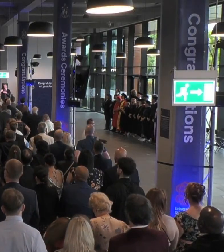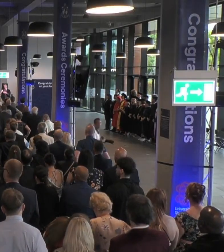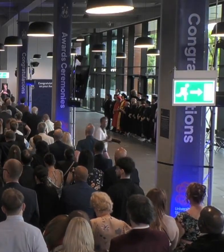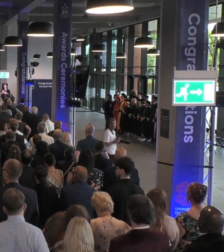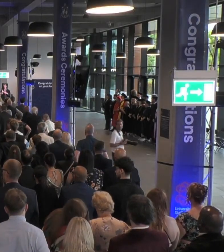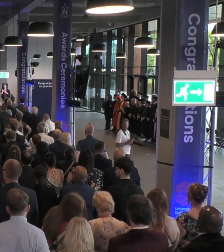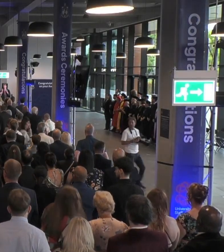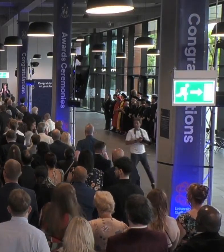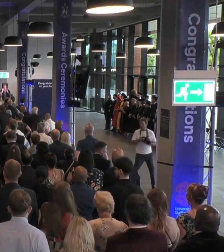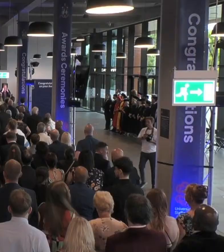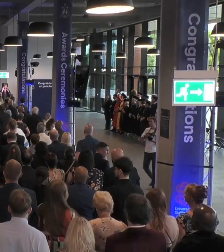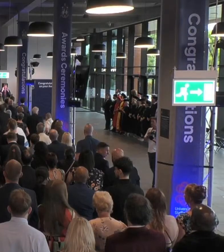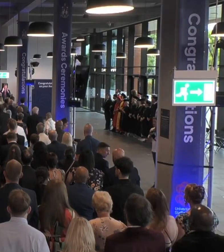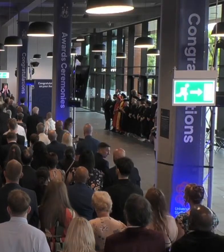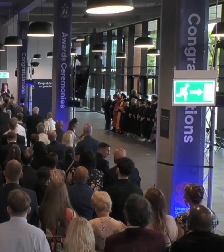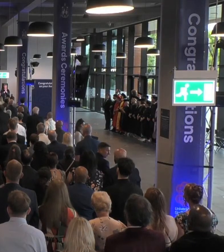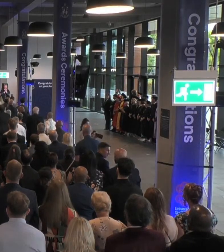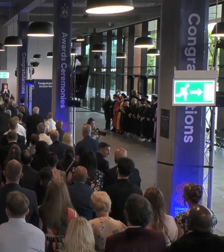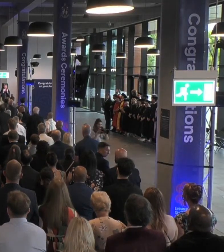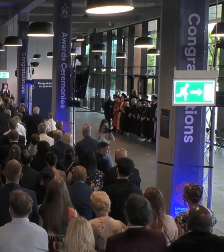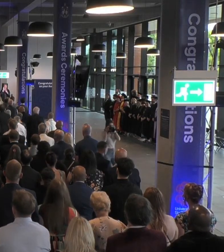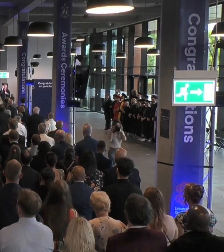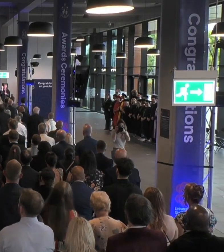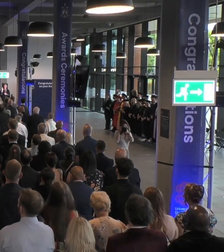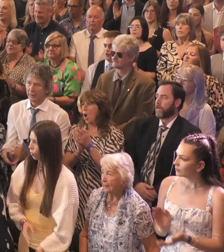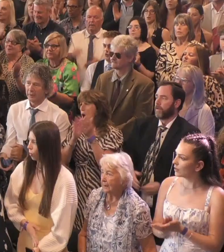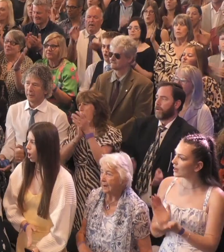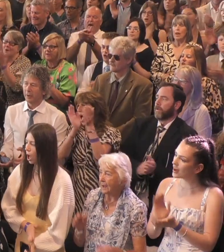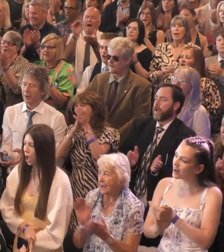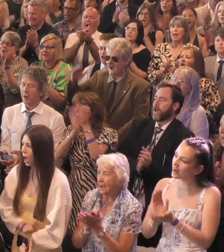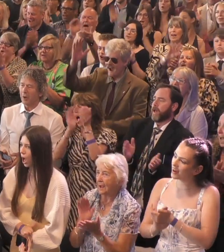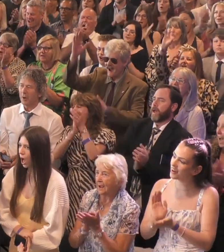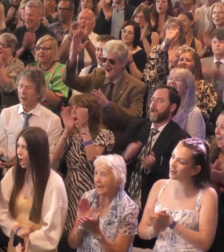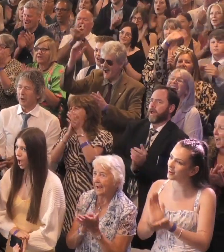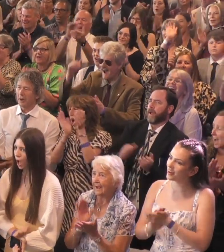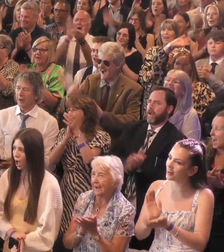and applause, please. 3, 2, 1.